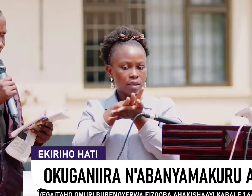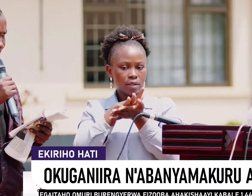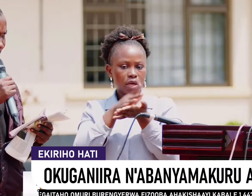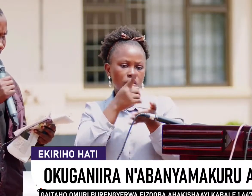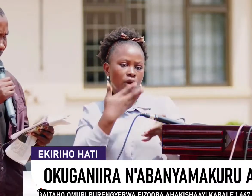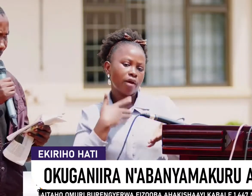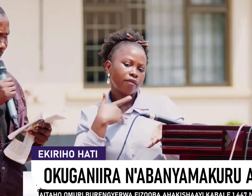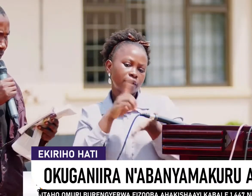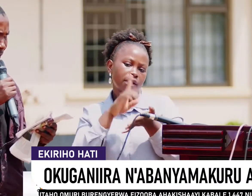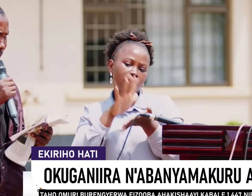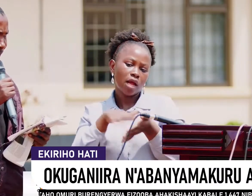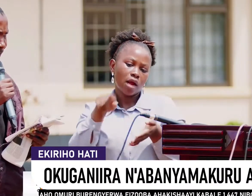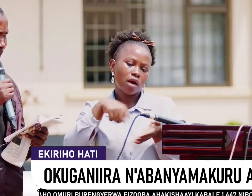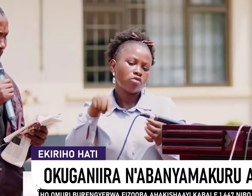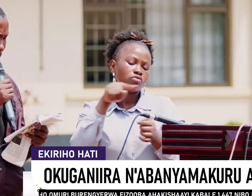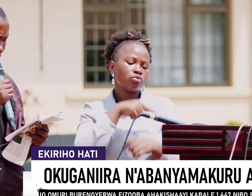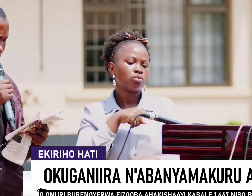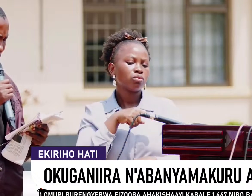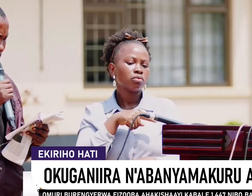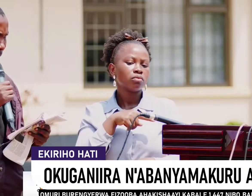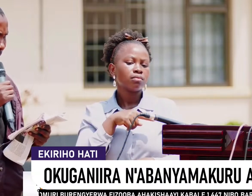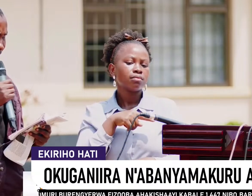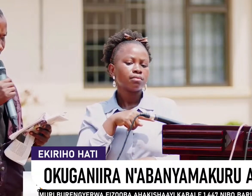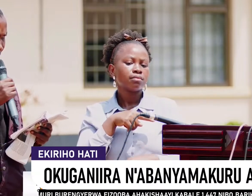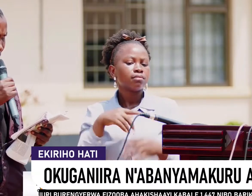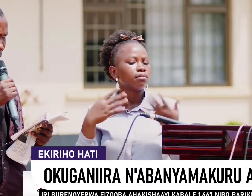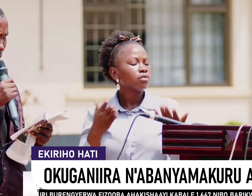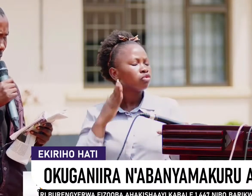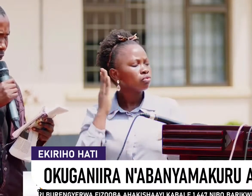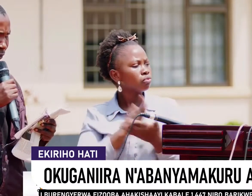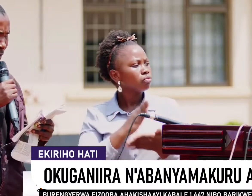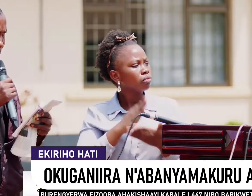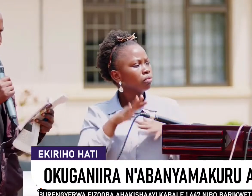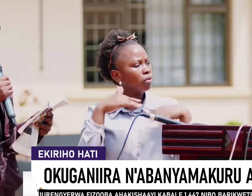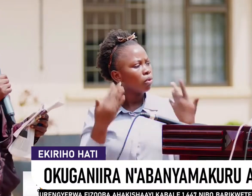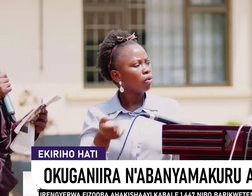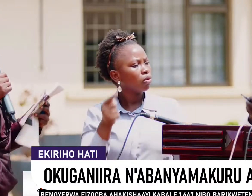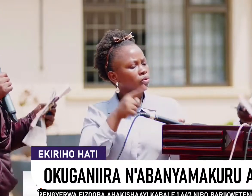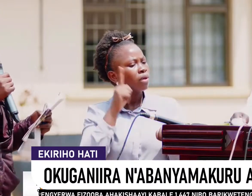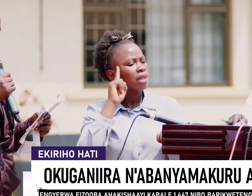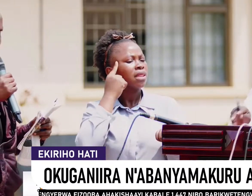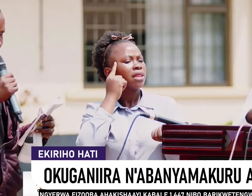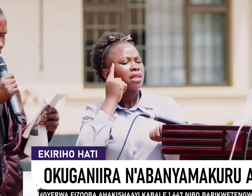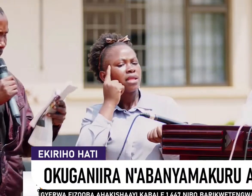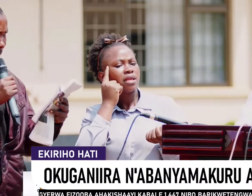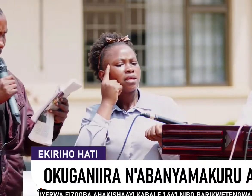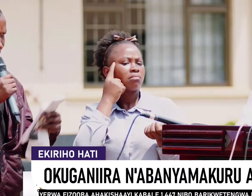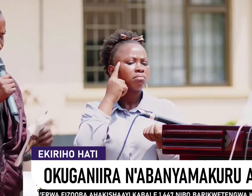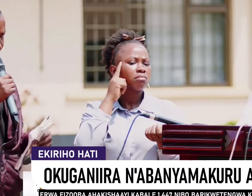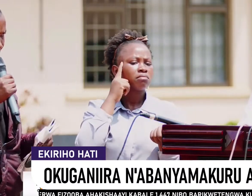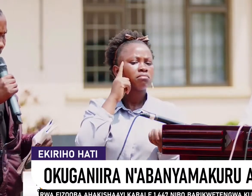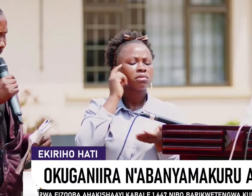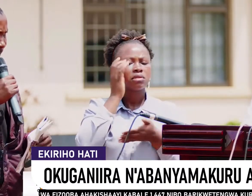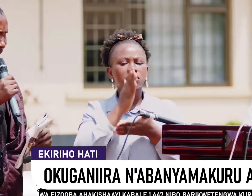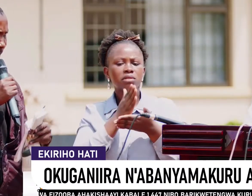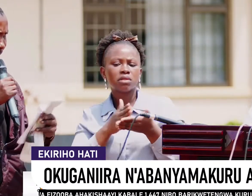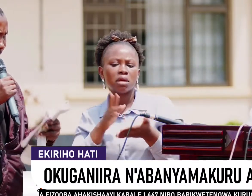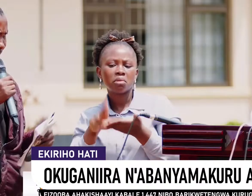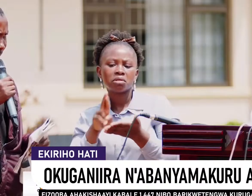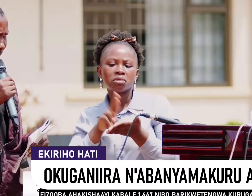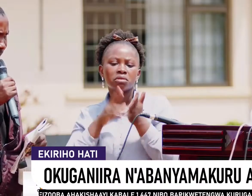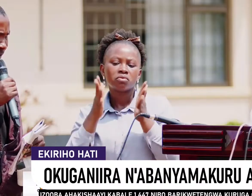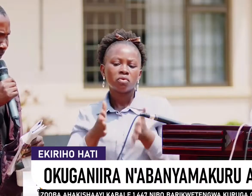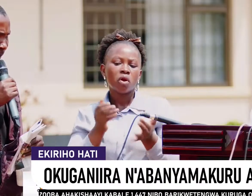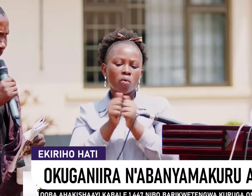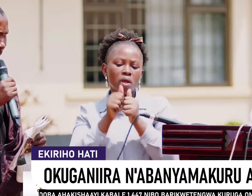you have internet around you. Is it true, or you are going to fix some register within